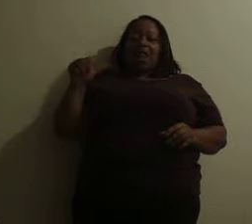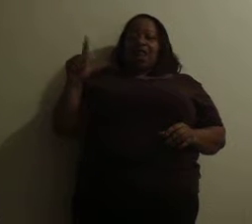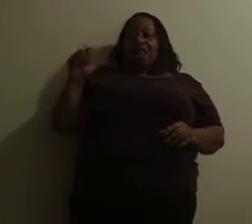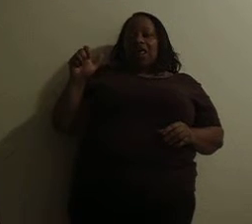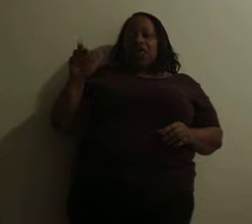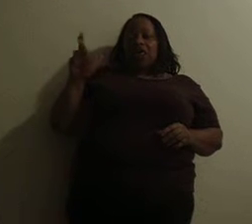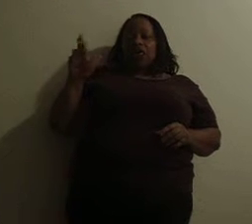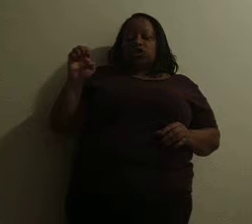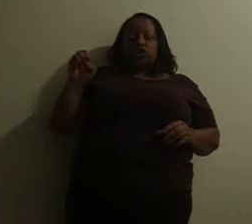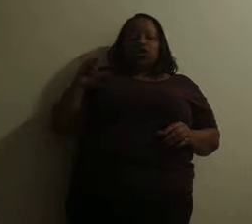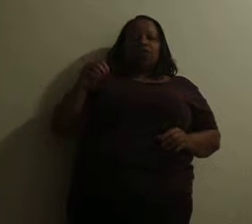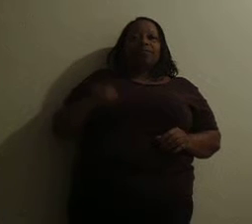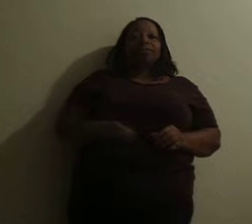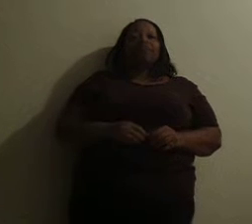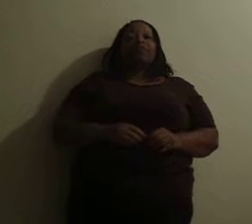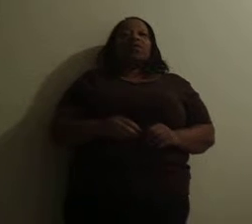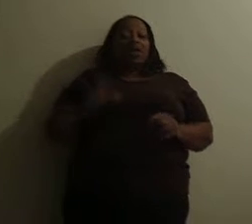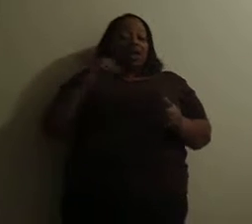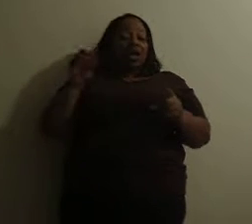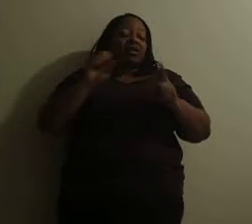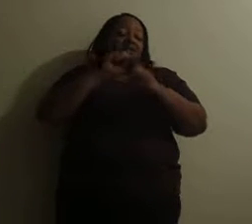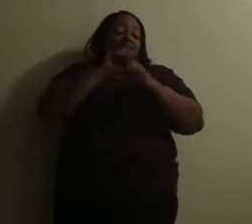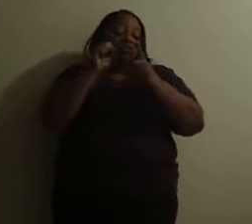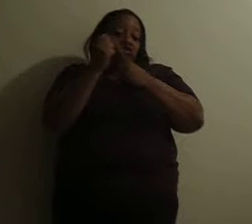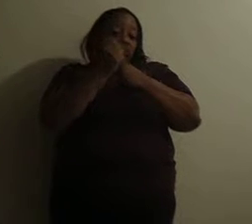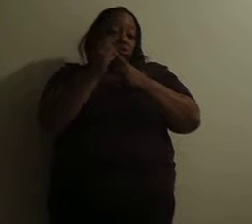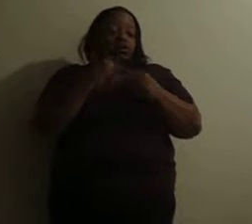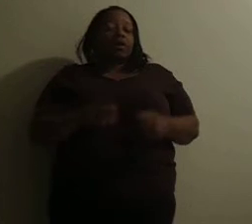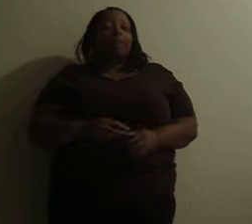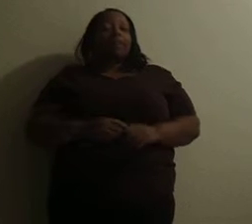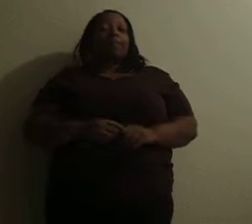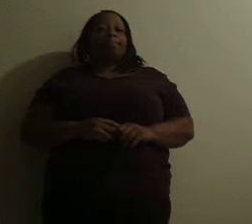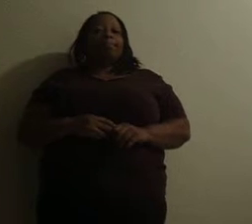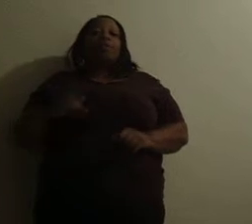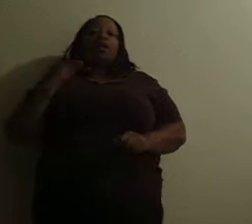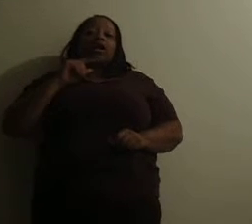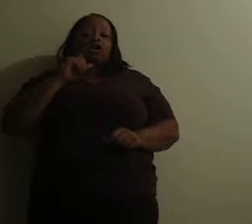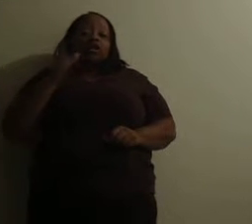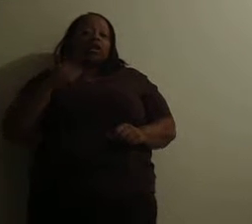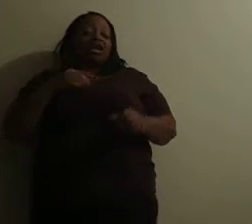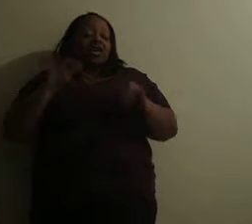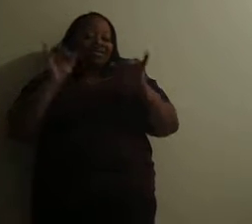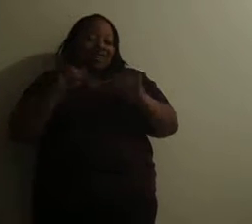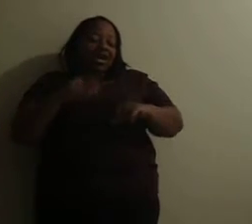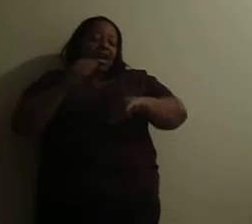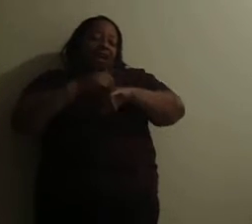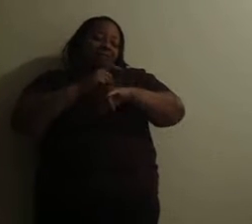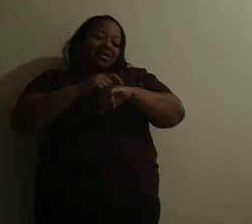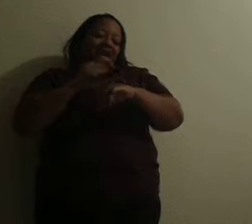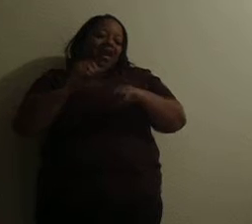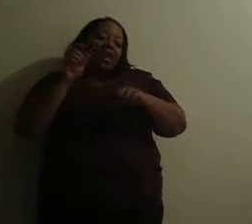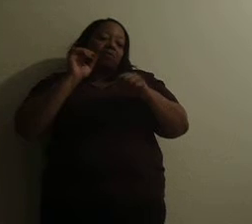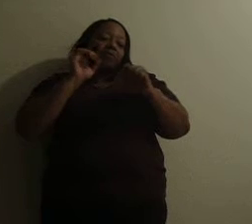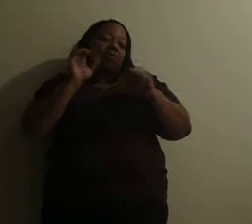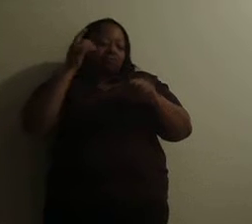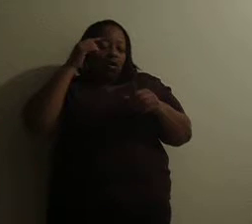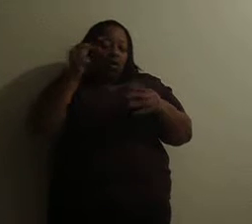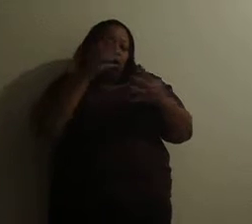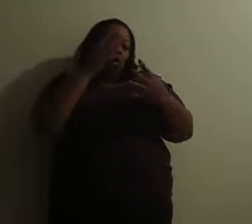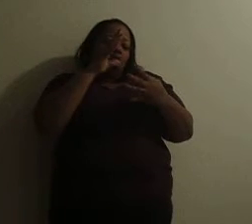course syllabus into those sections with equal amount of time devoted to each one, say 3 weeks for each section. And then I have a